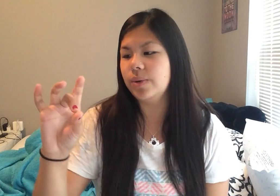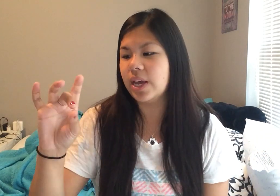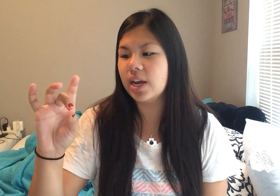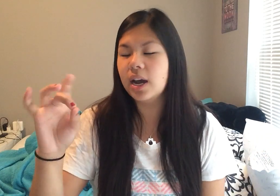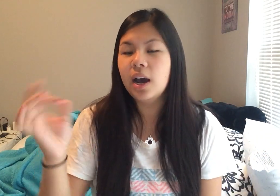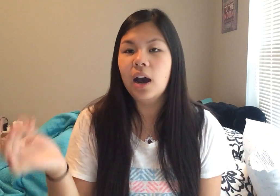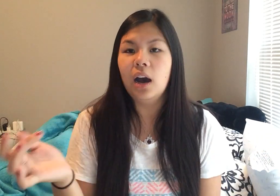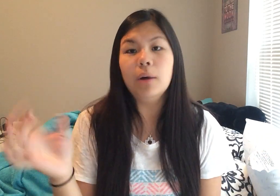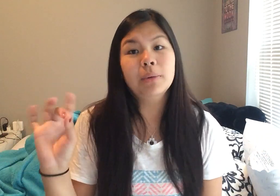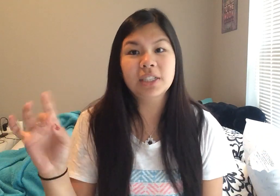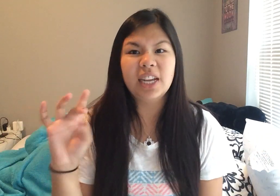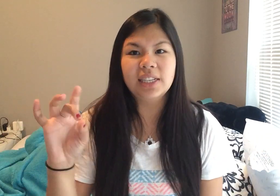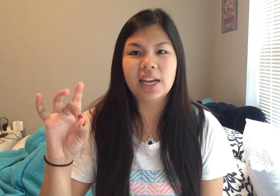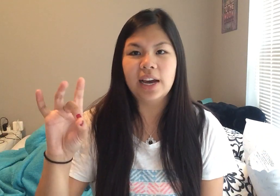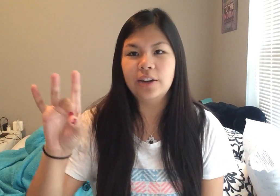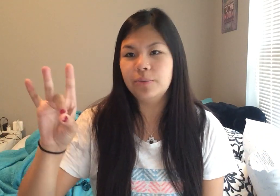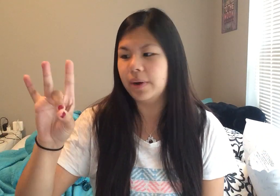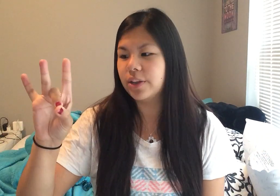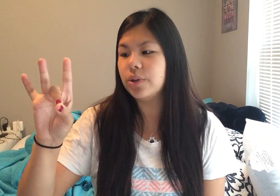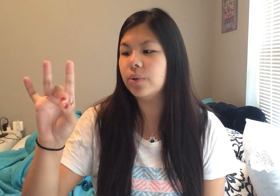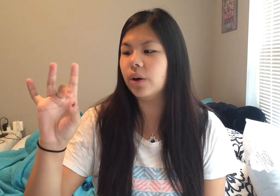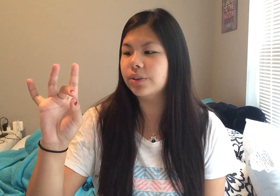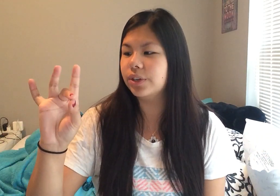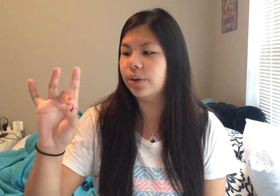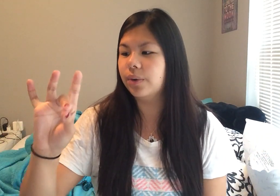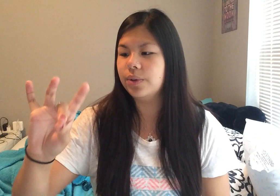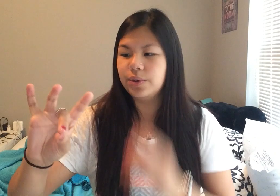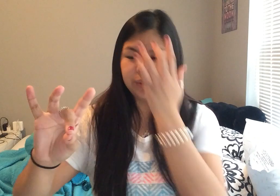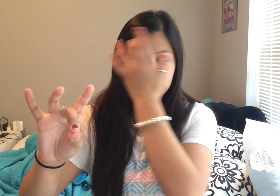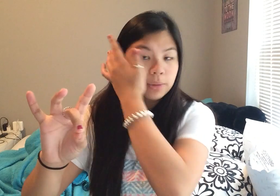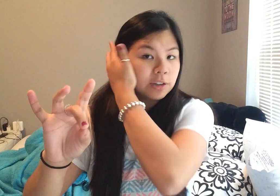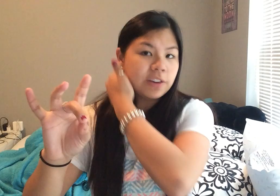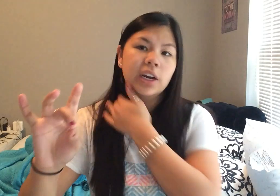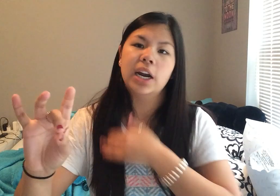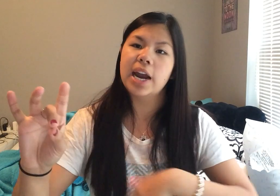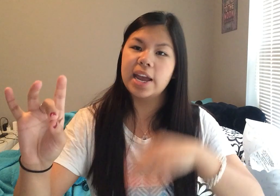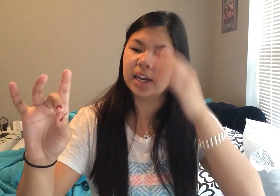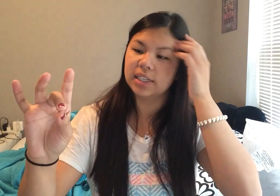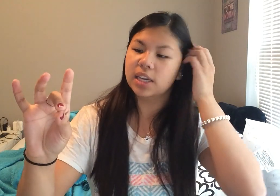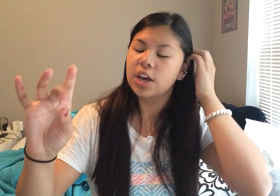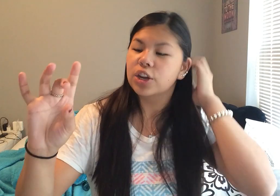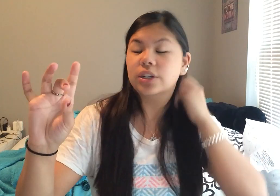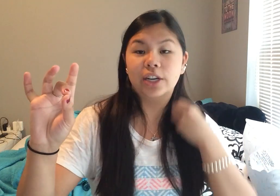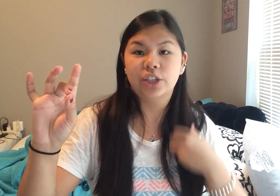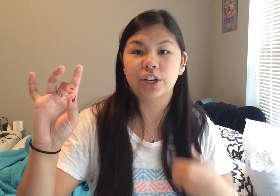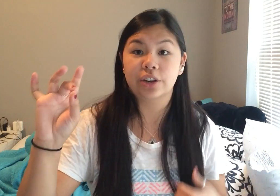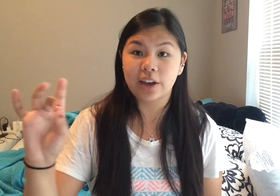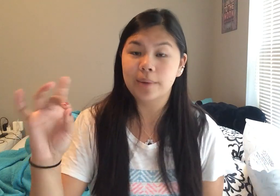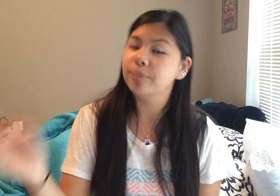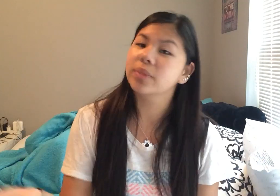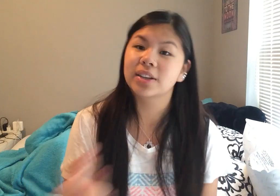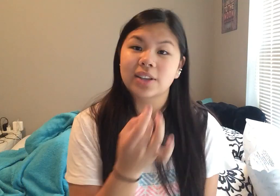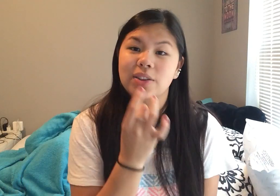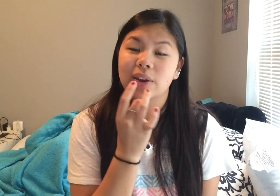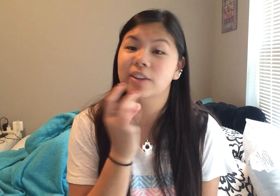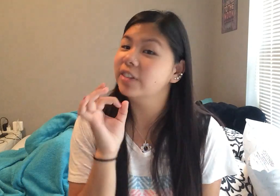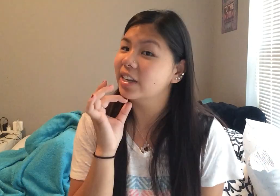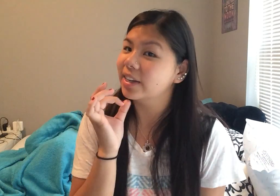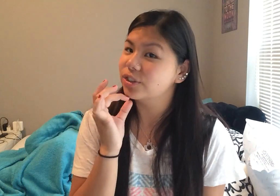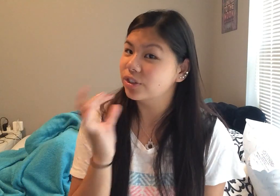take almost a taste hand, but you also use your middle finger and you're touching your thumb. So, and you kind of flick it against your